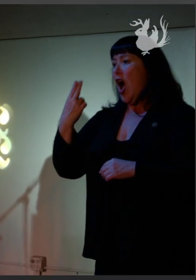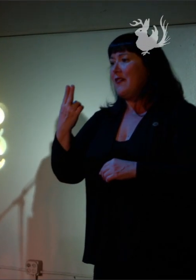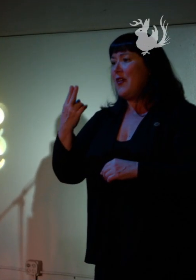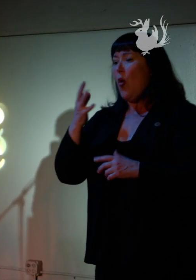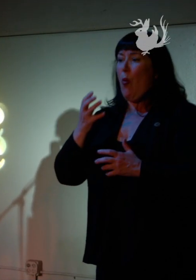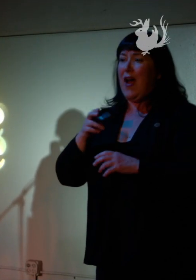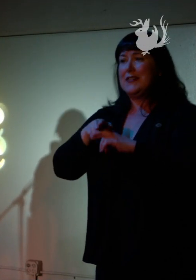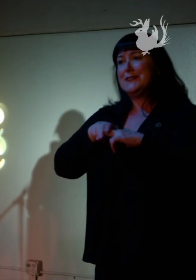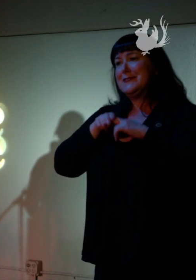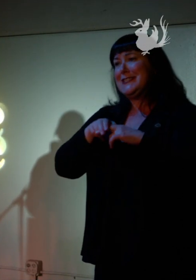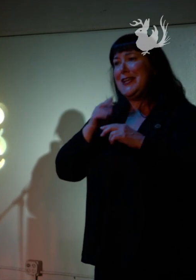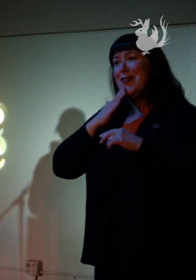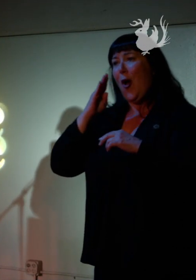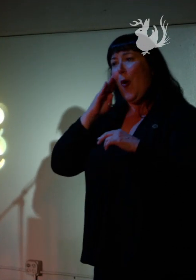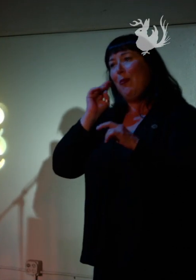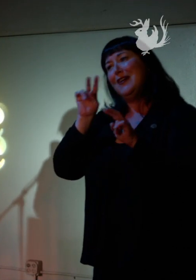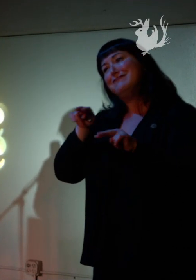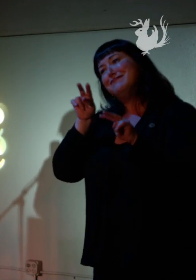stare at his shiny objects.